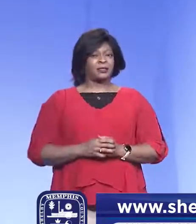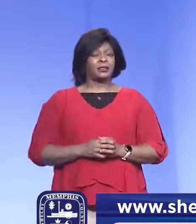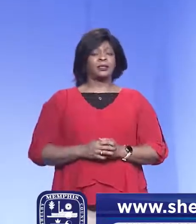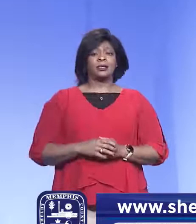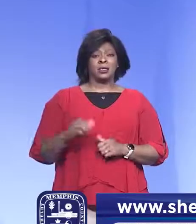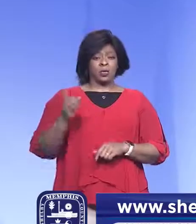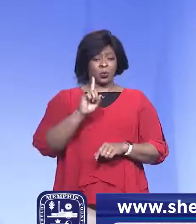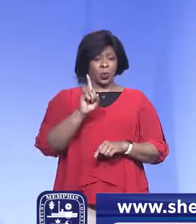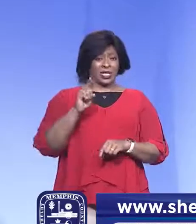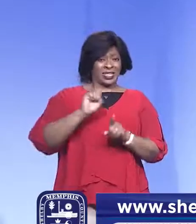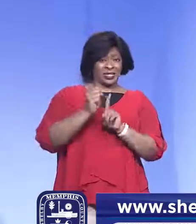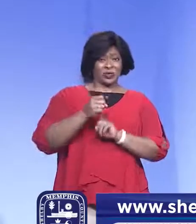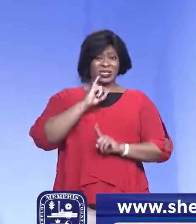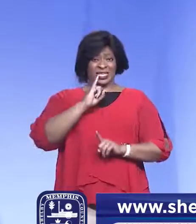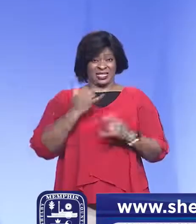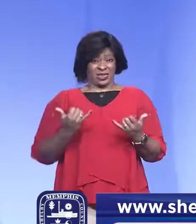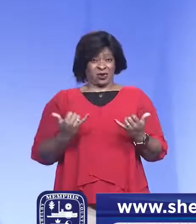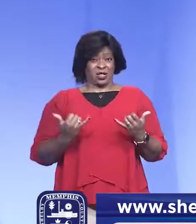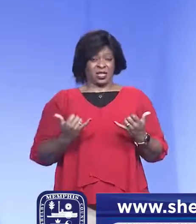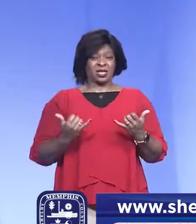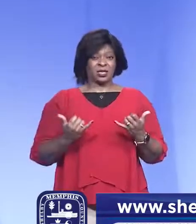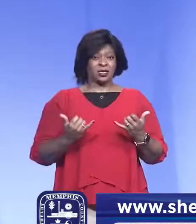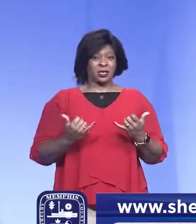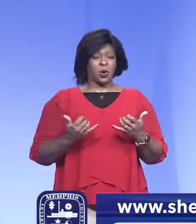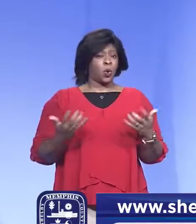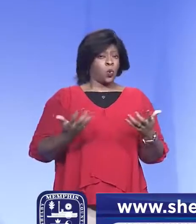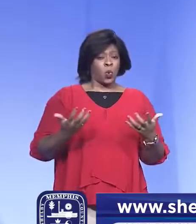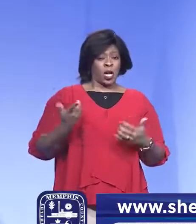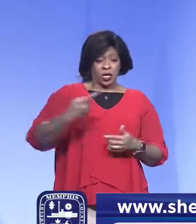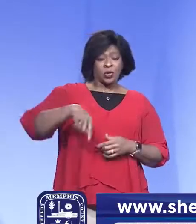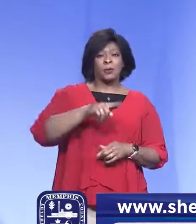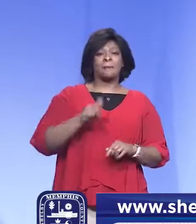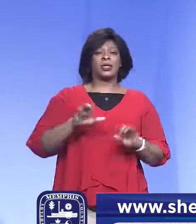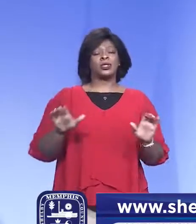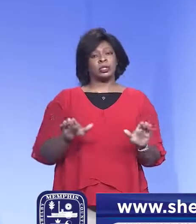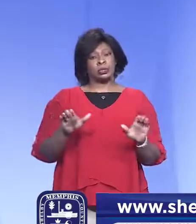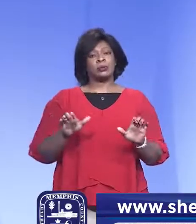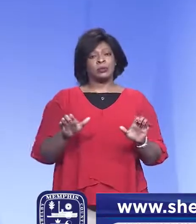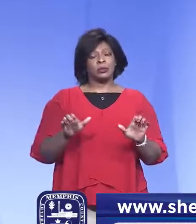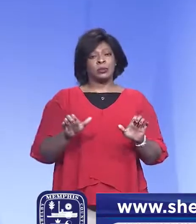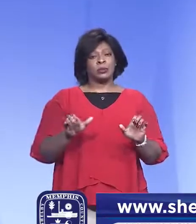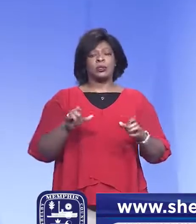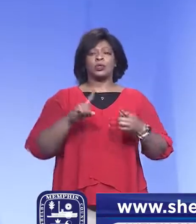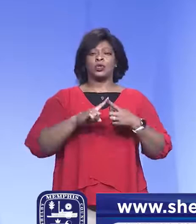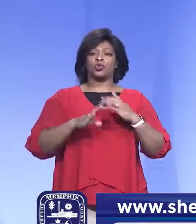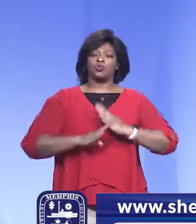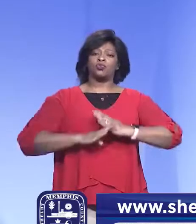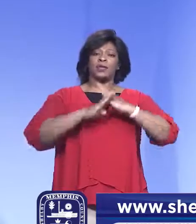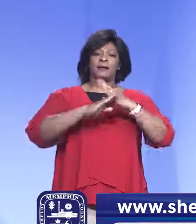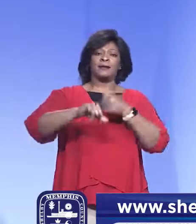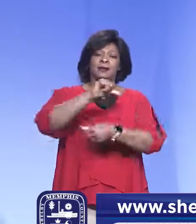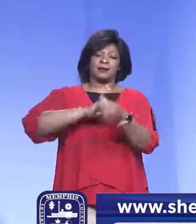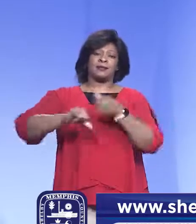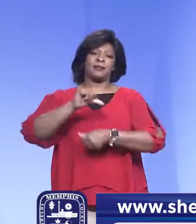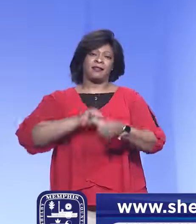of where we are now and what we must do in order to protect each